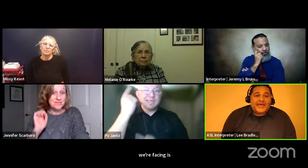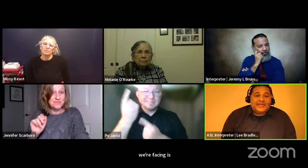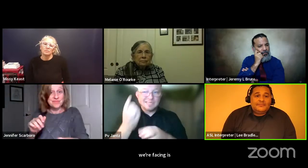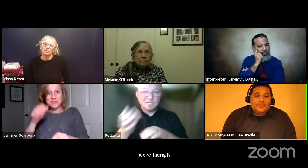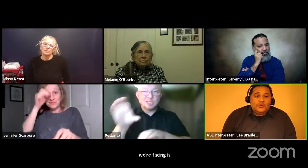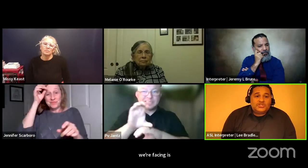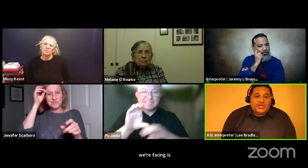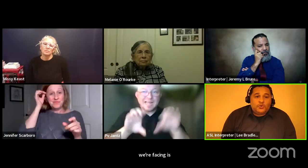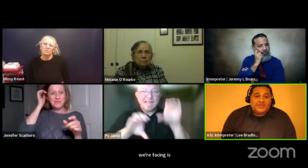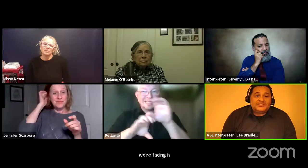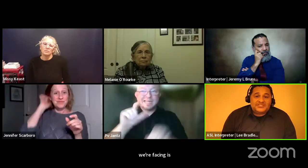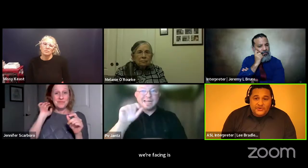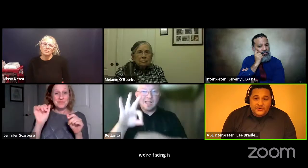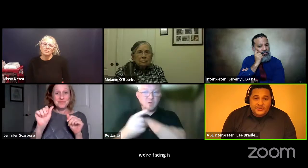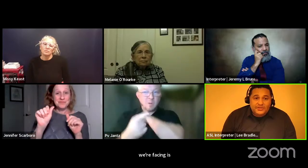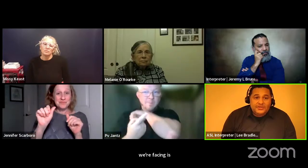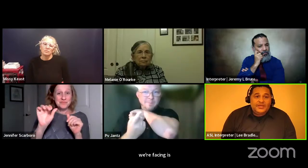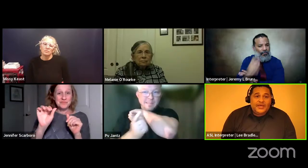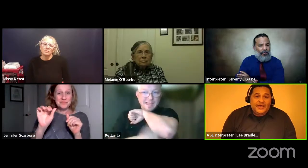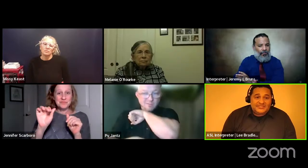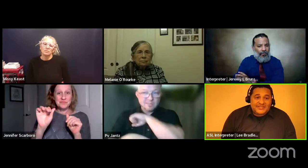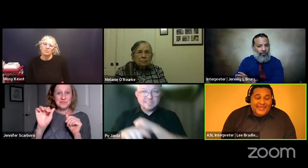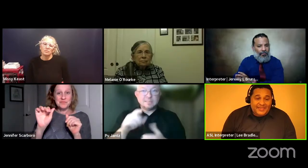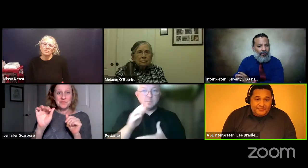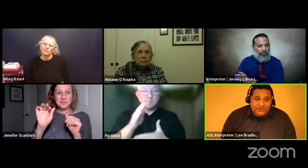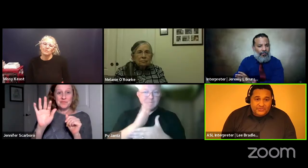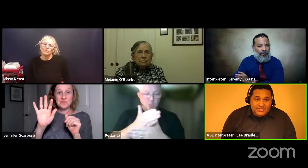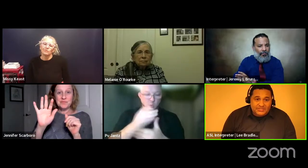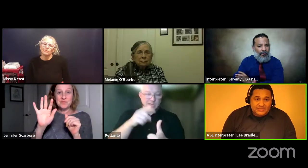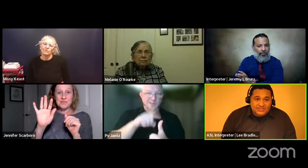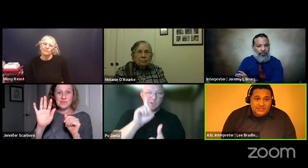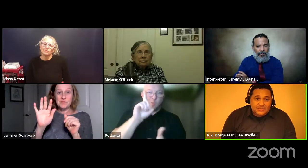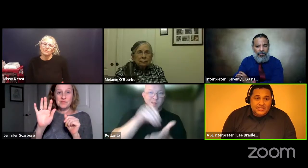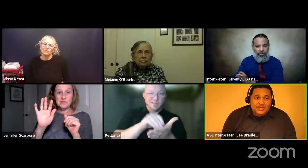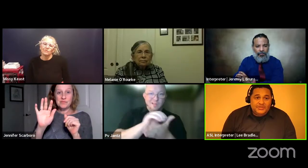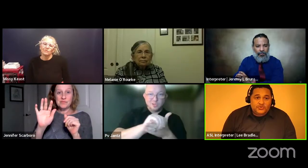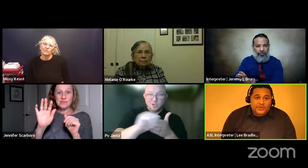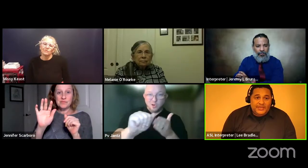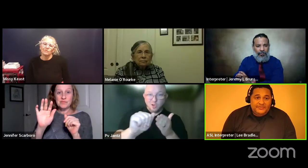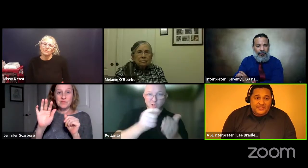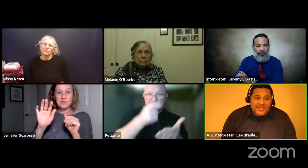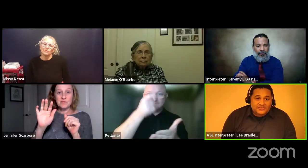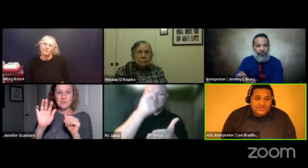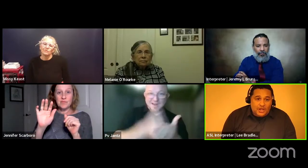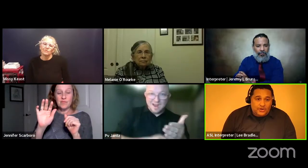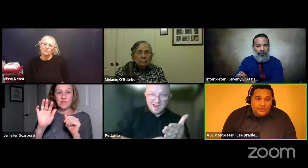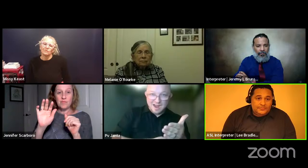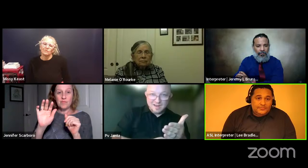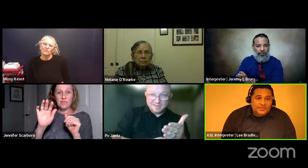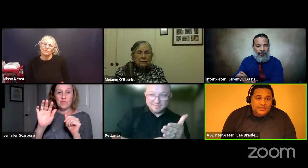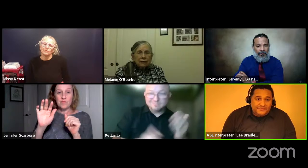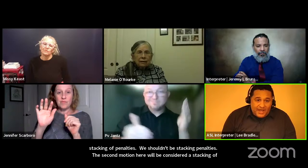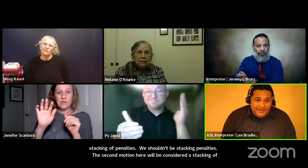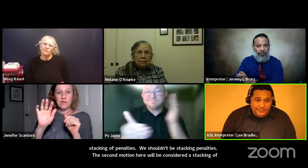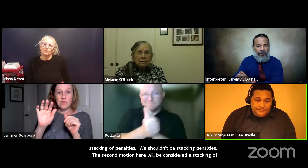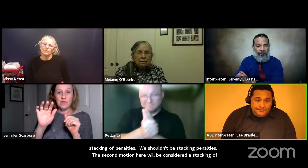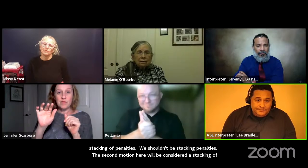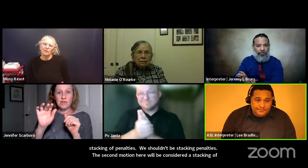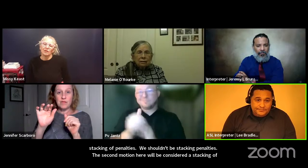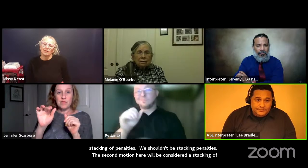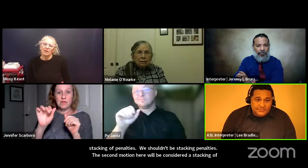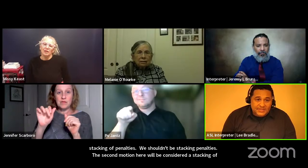This second motion here will be considered a stacking of penalties between the $1,000